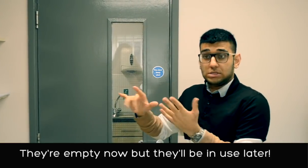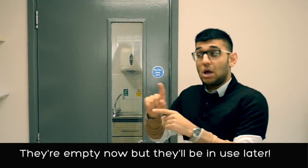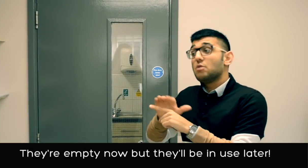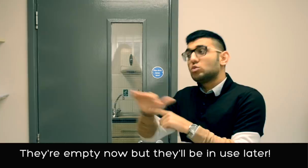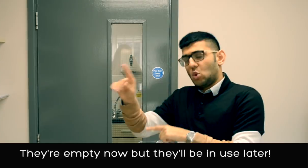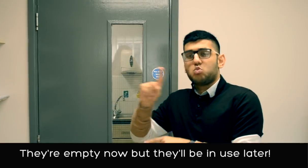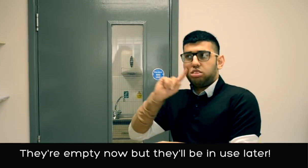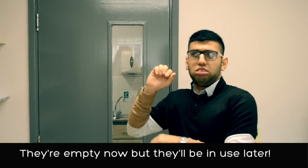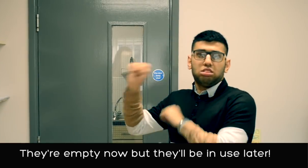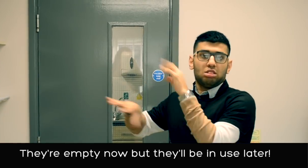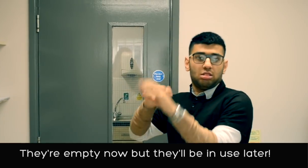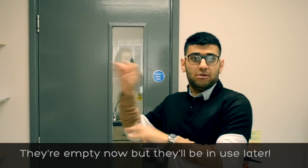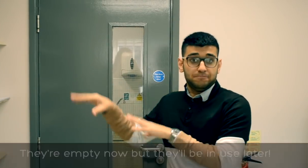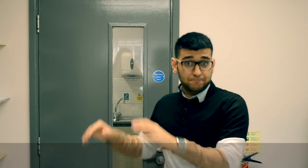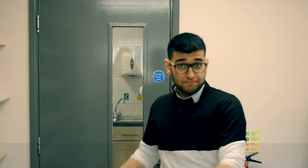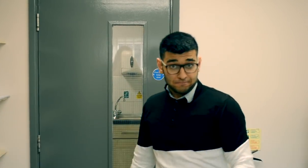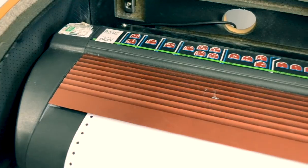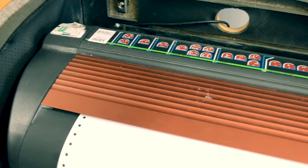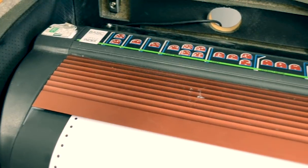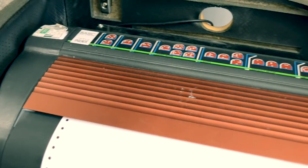right now, but they'll be in use later.